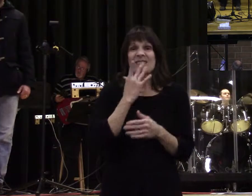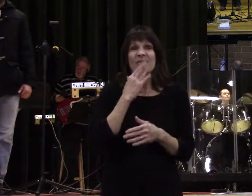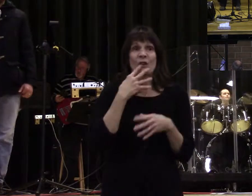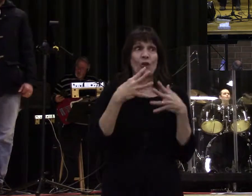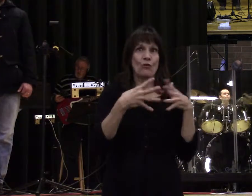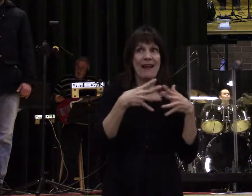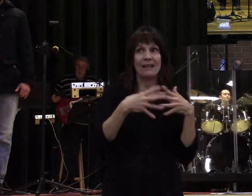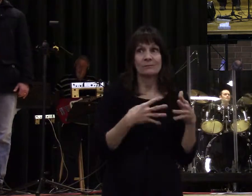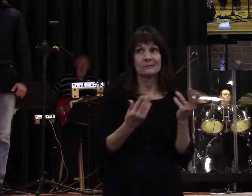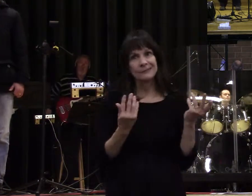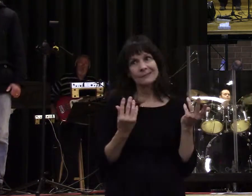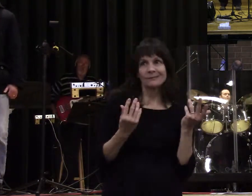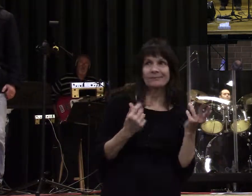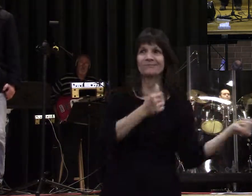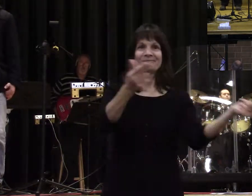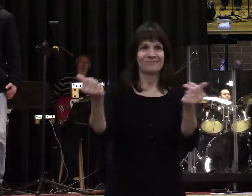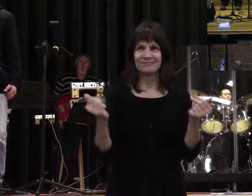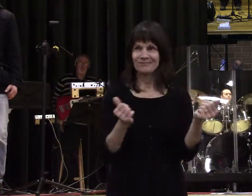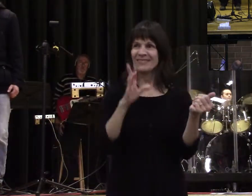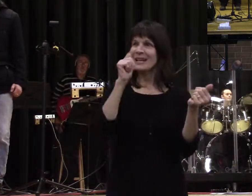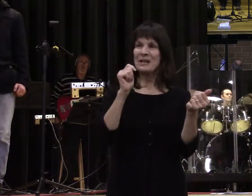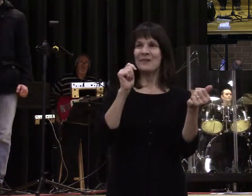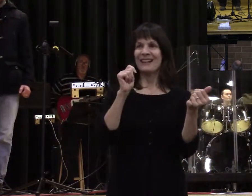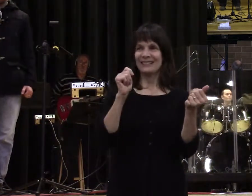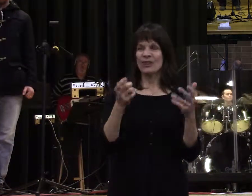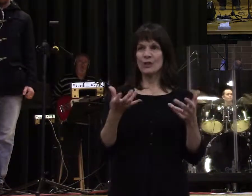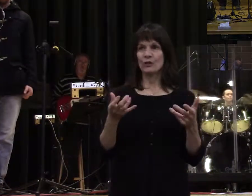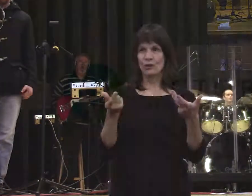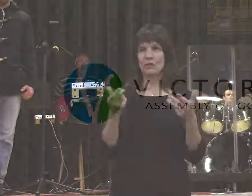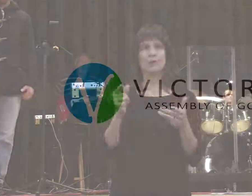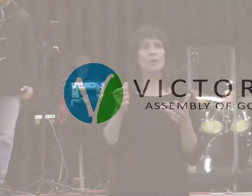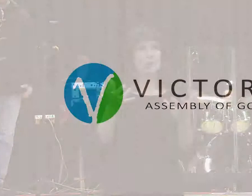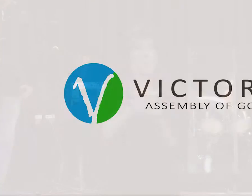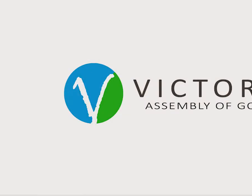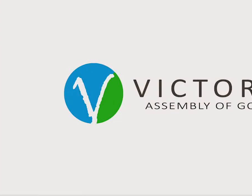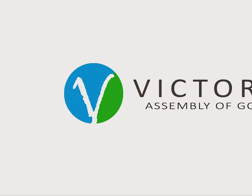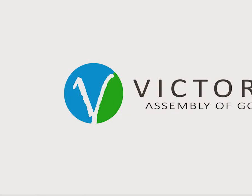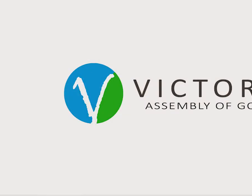my gift. What can I say? But make worship the best thing that you do.